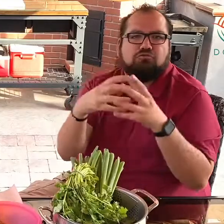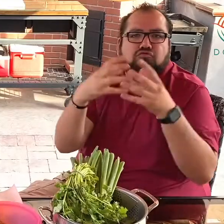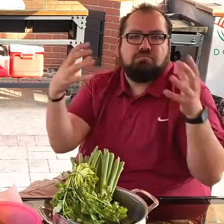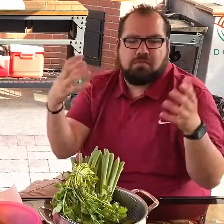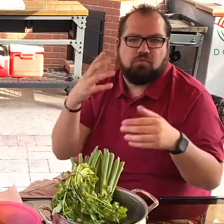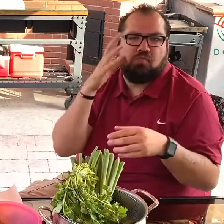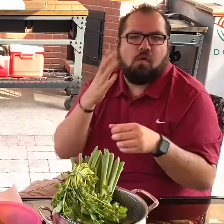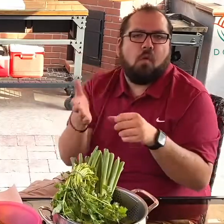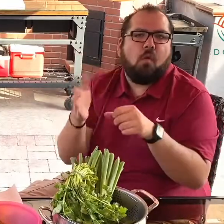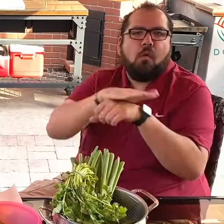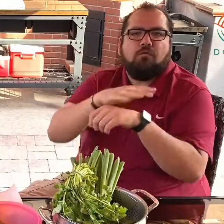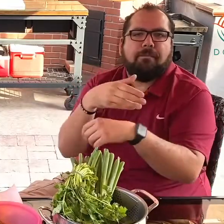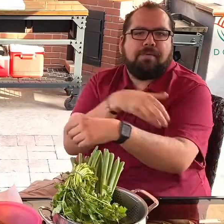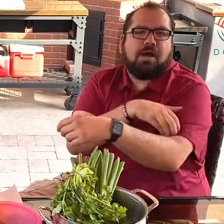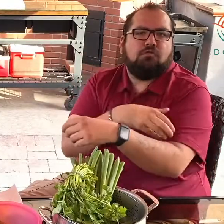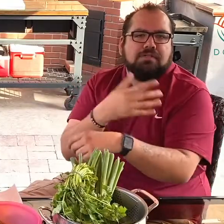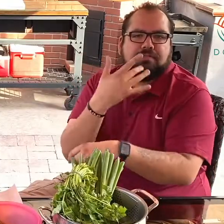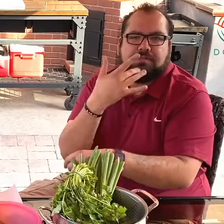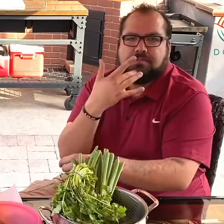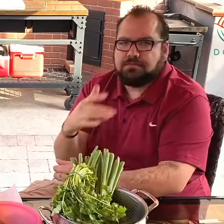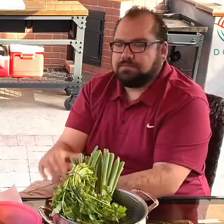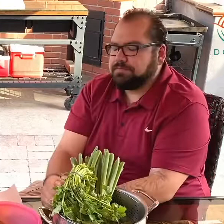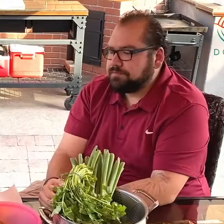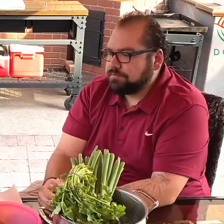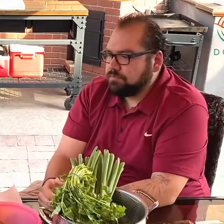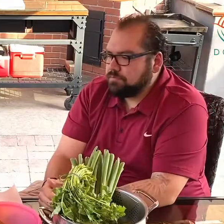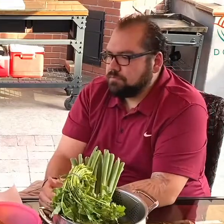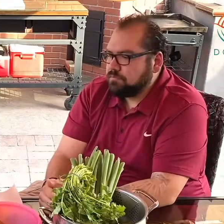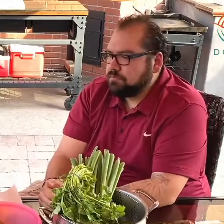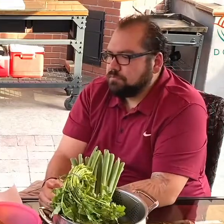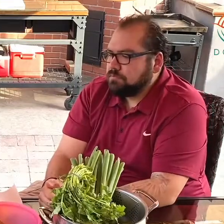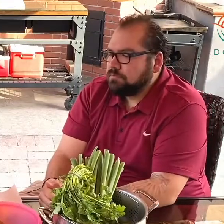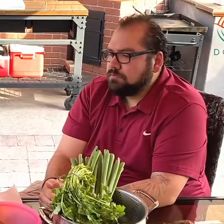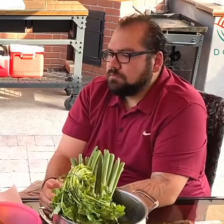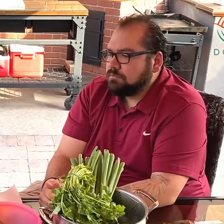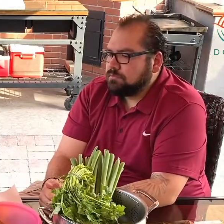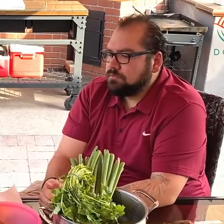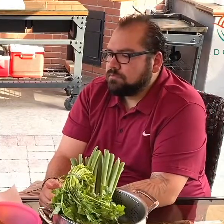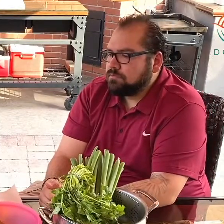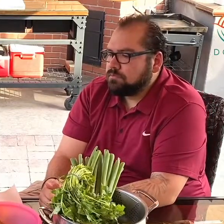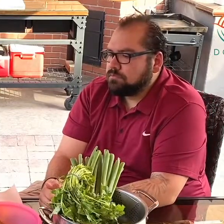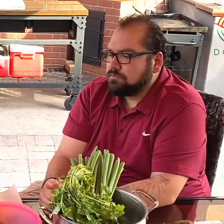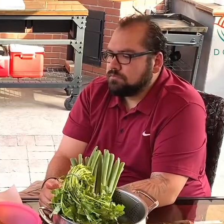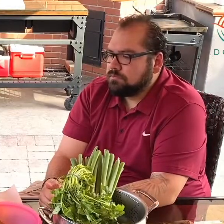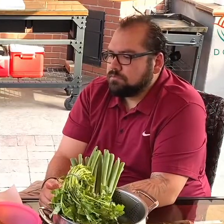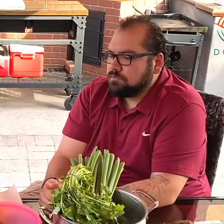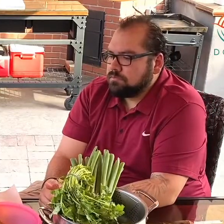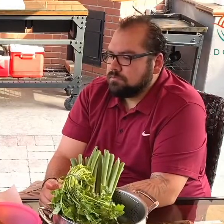Make sure not to do too much, it'll be overpowering.